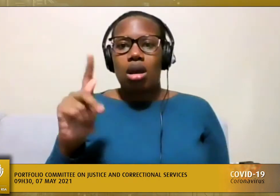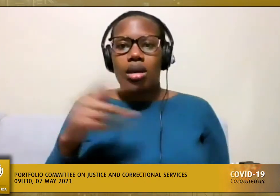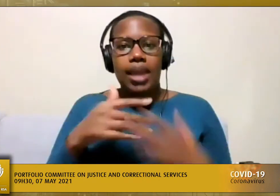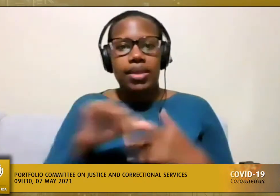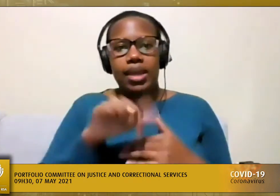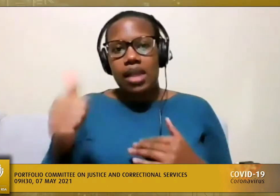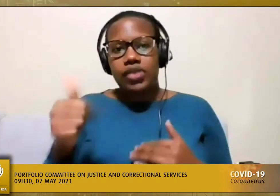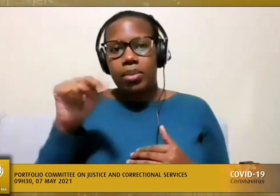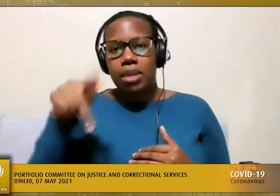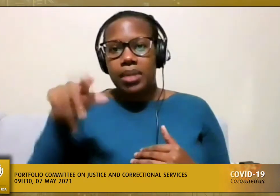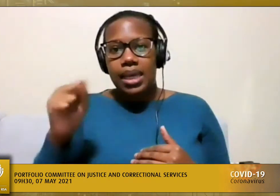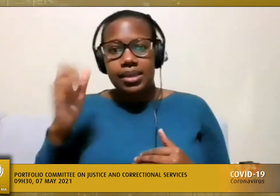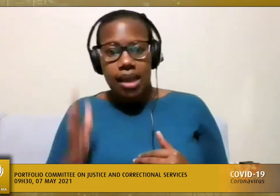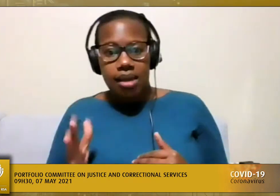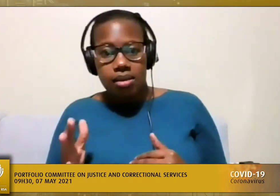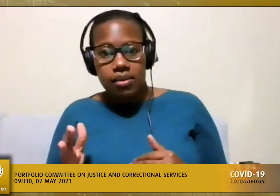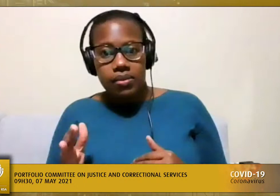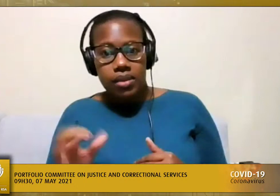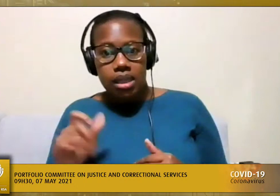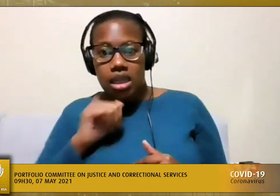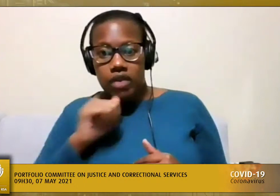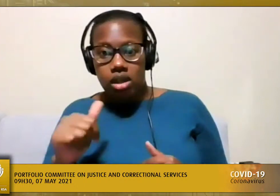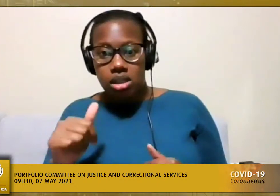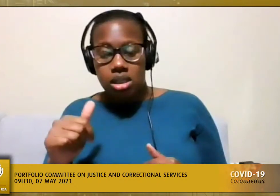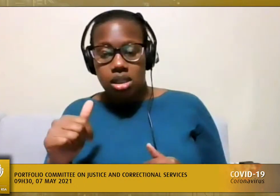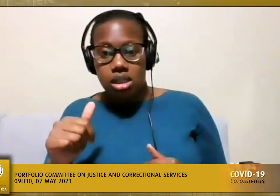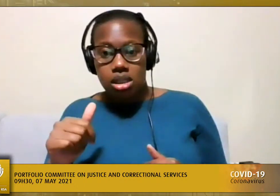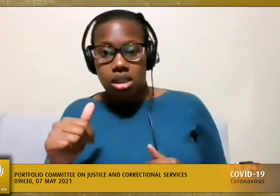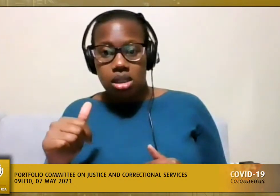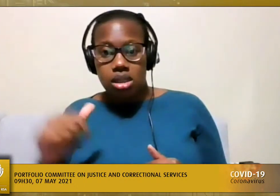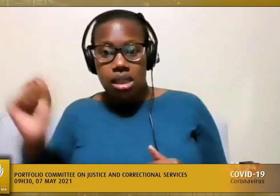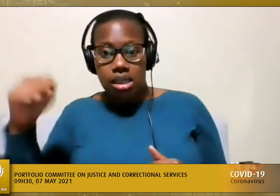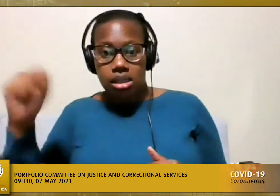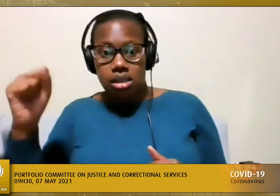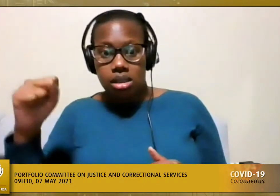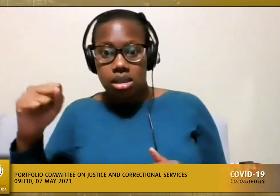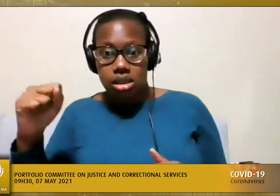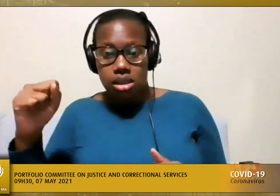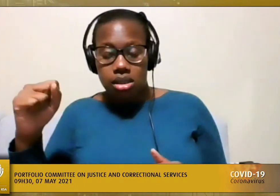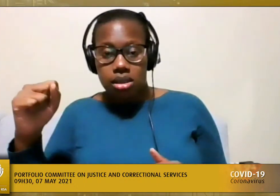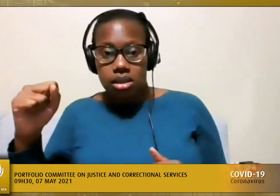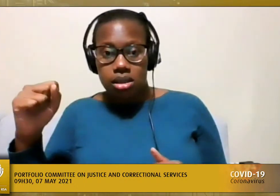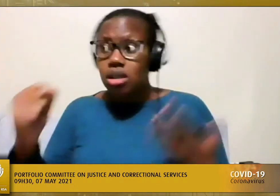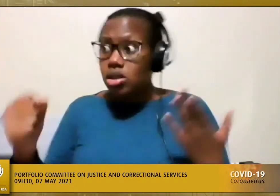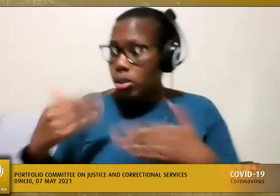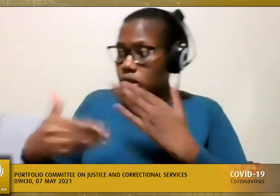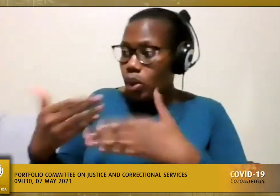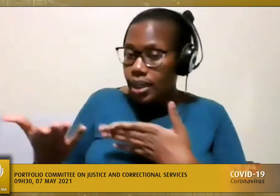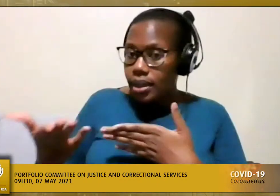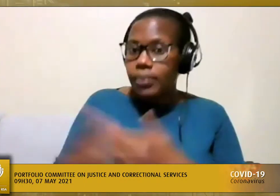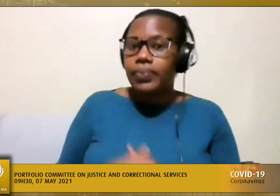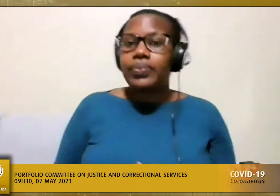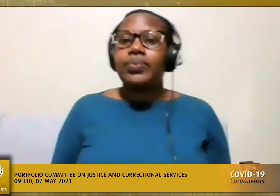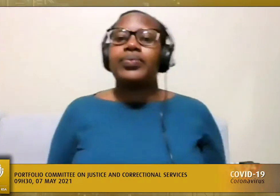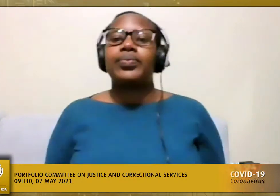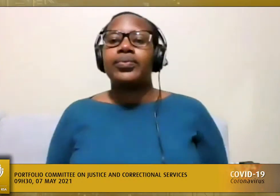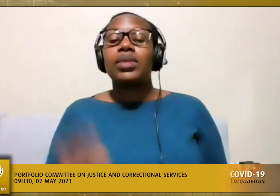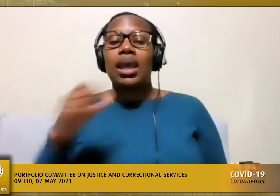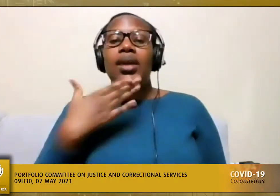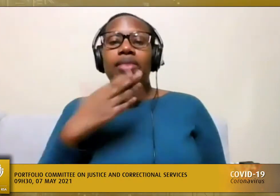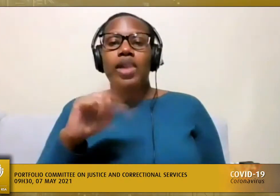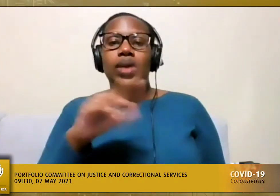side if not we can um move over sorry please go ahead thank you